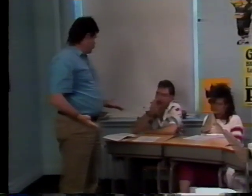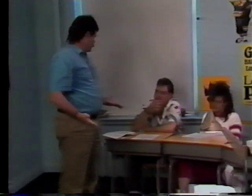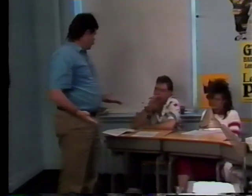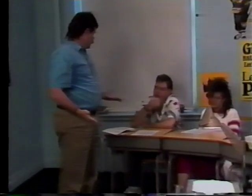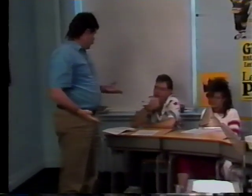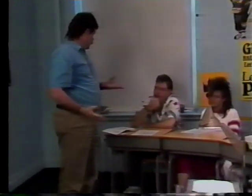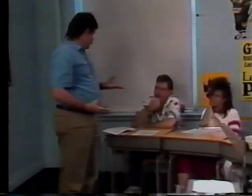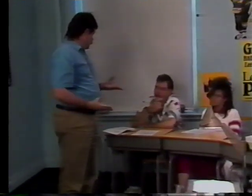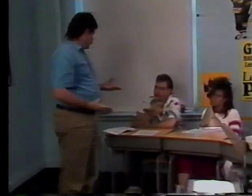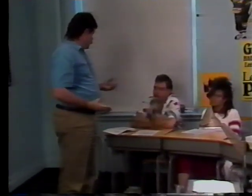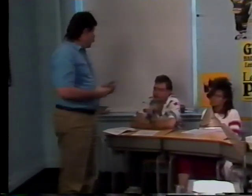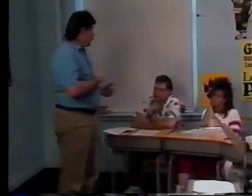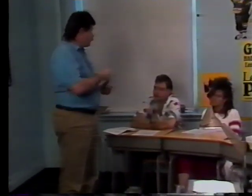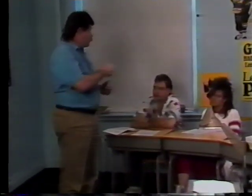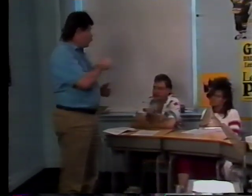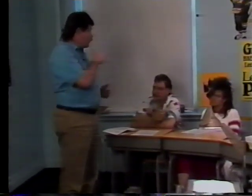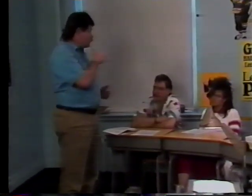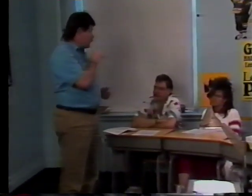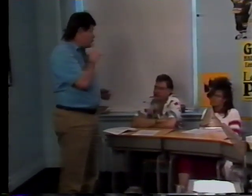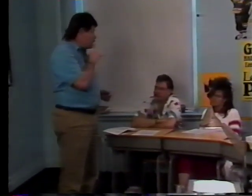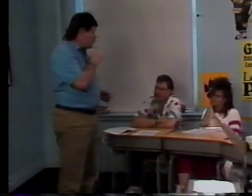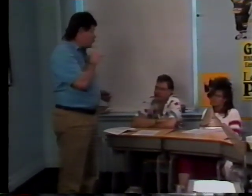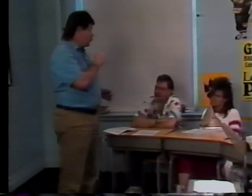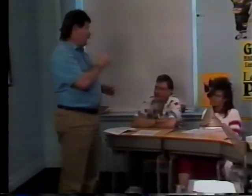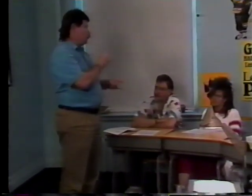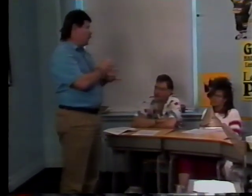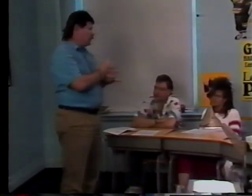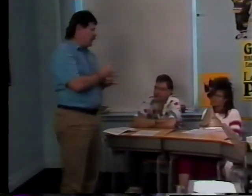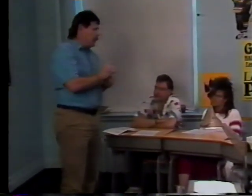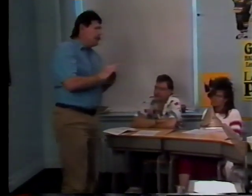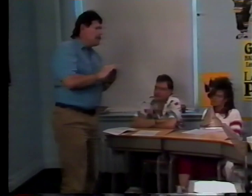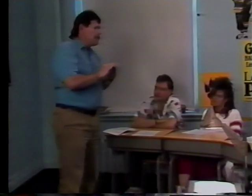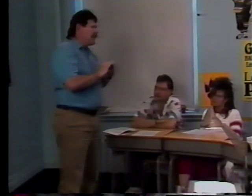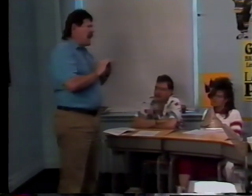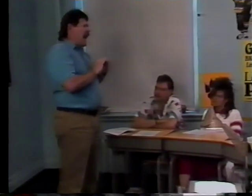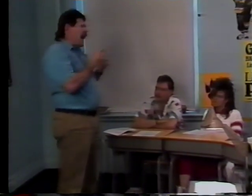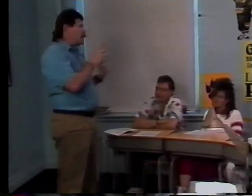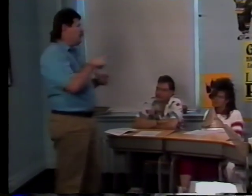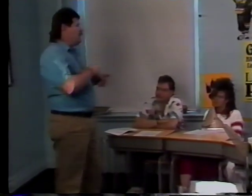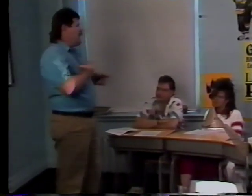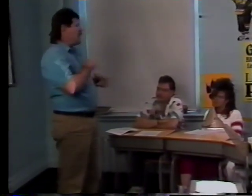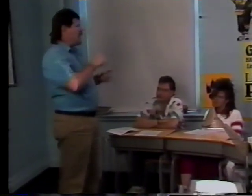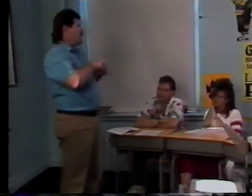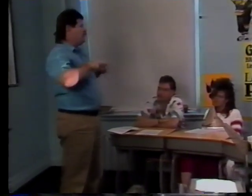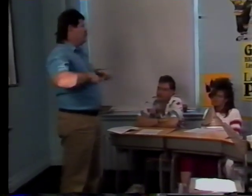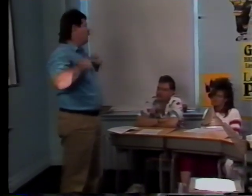He likes to drink beer and whiskey. How does he like to